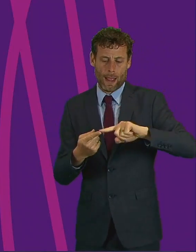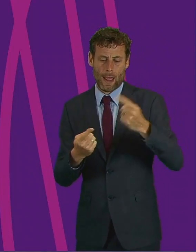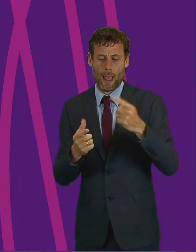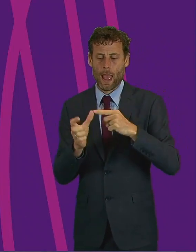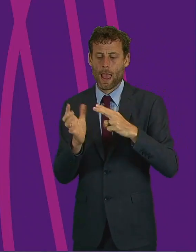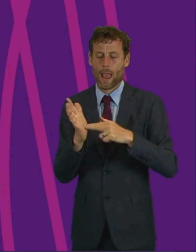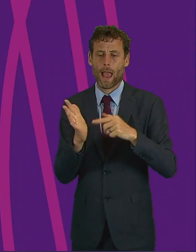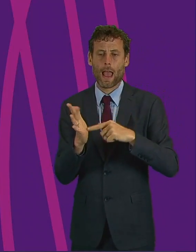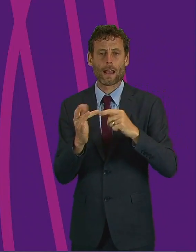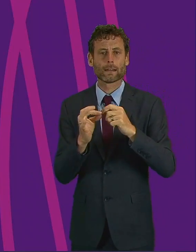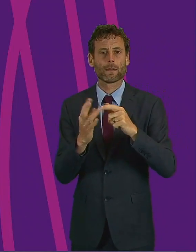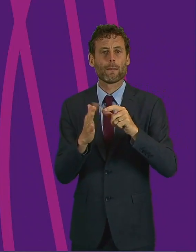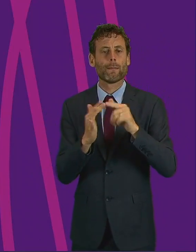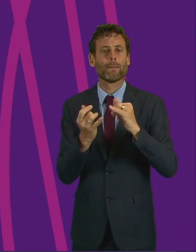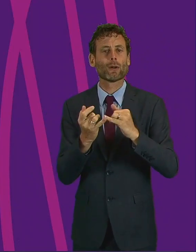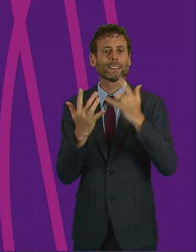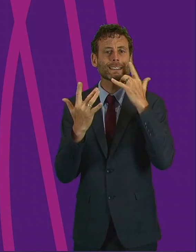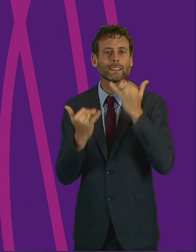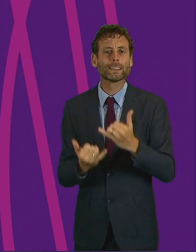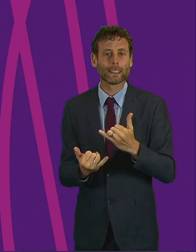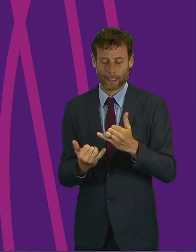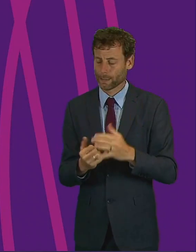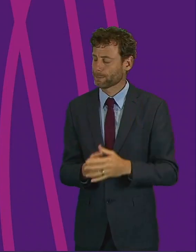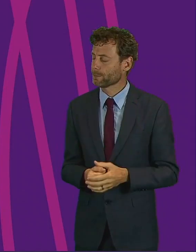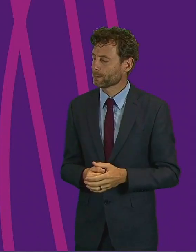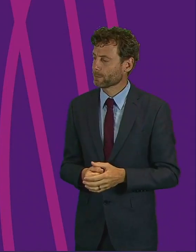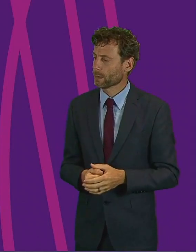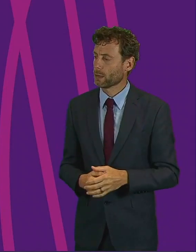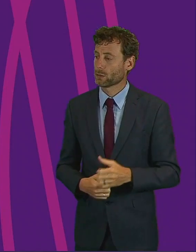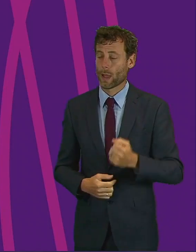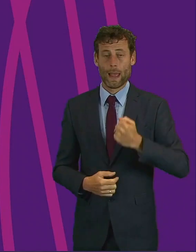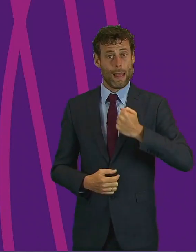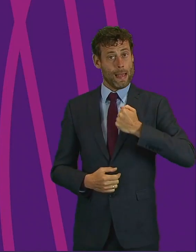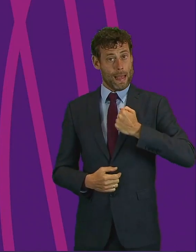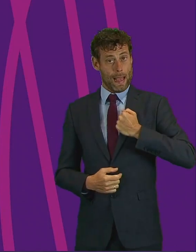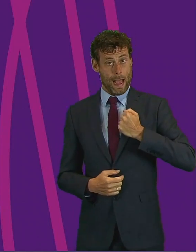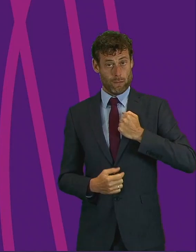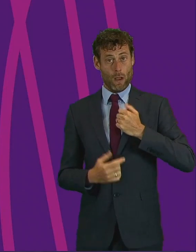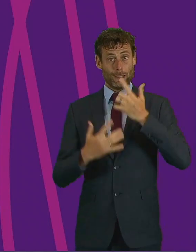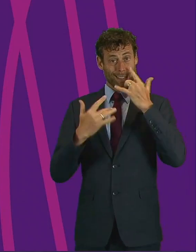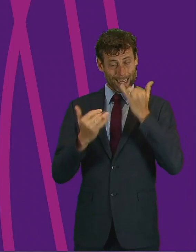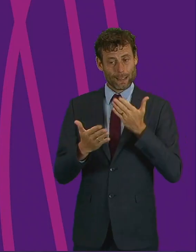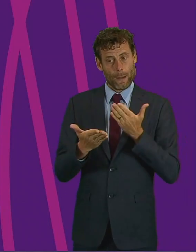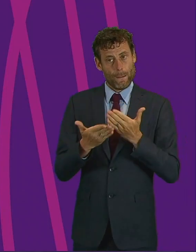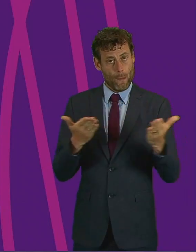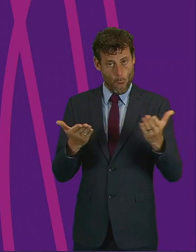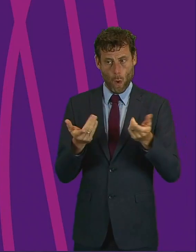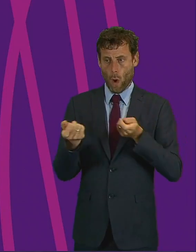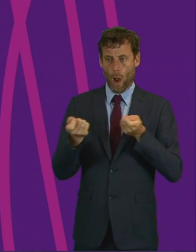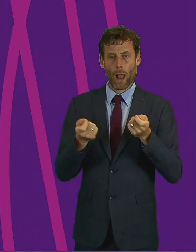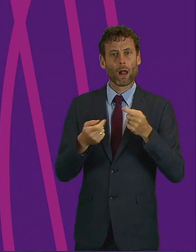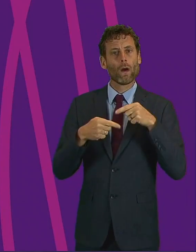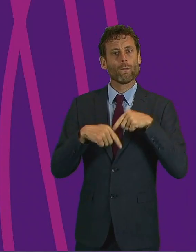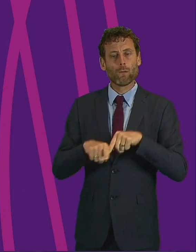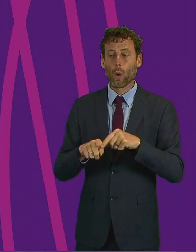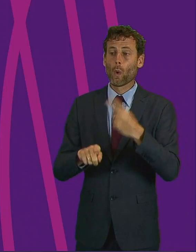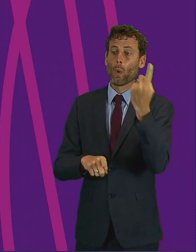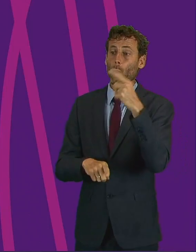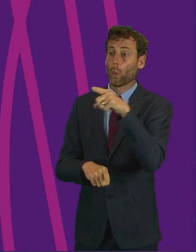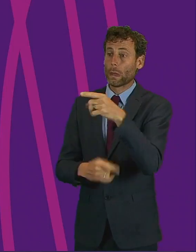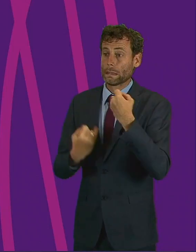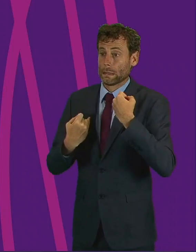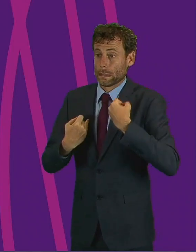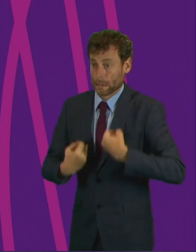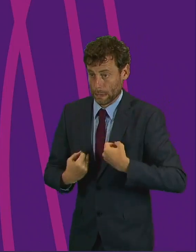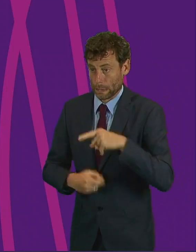course, the other strand, still the main strand of our testing is demand-led, which is people with symptoms. And we all have a duty, of course, to